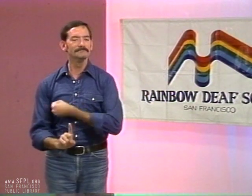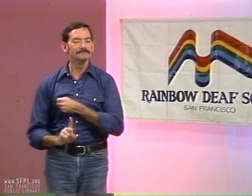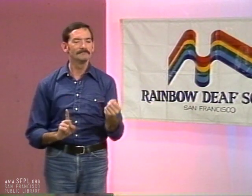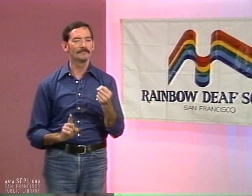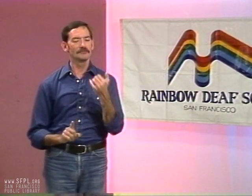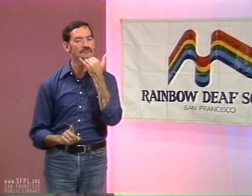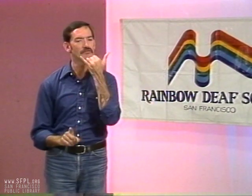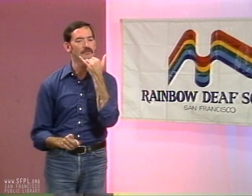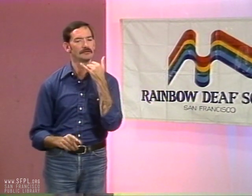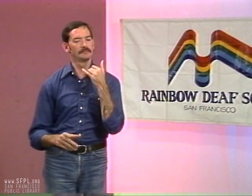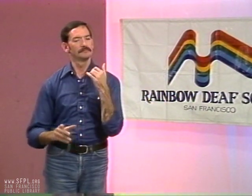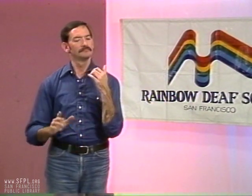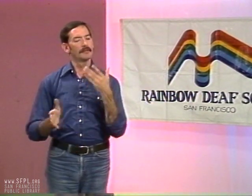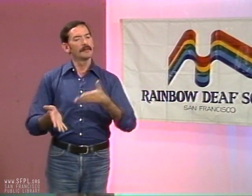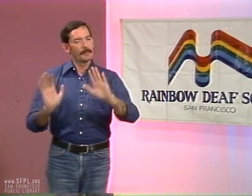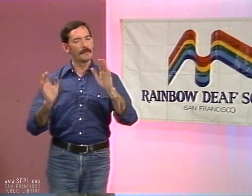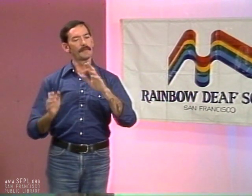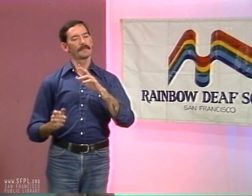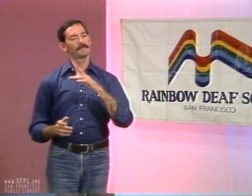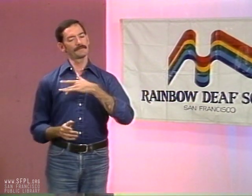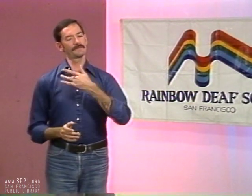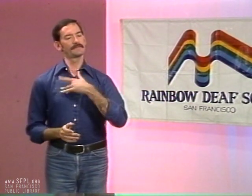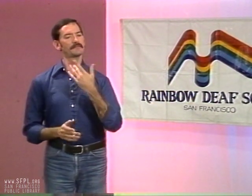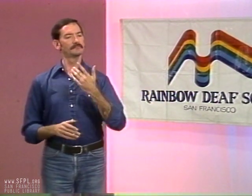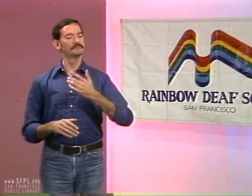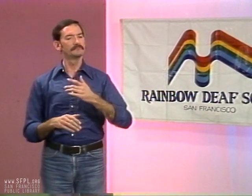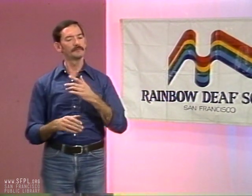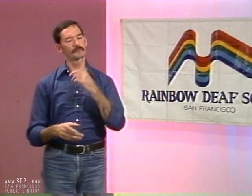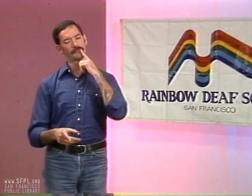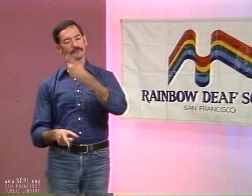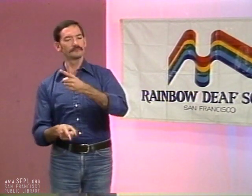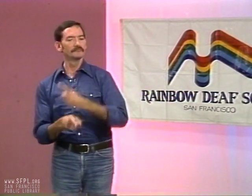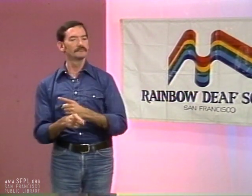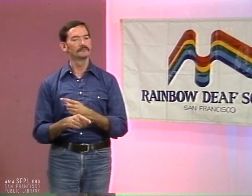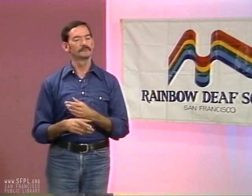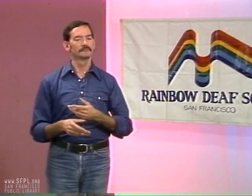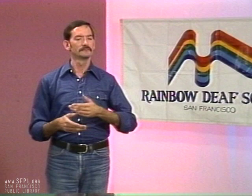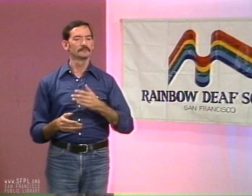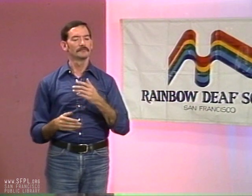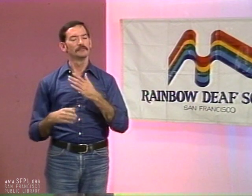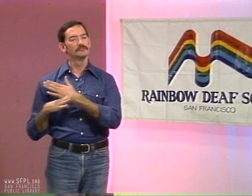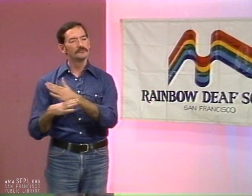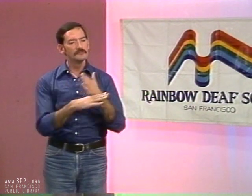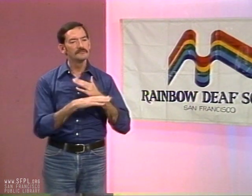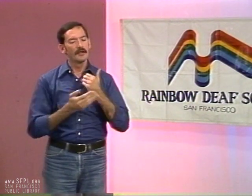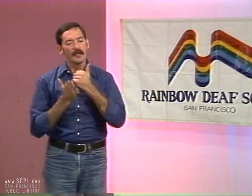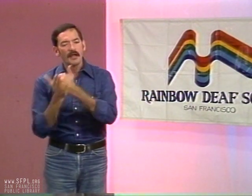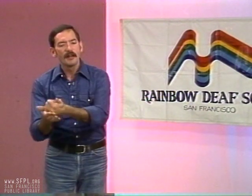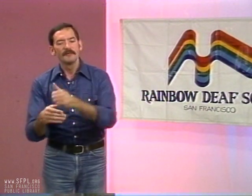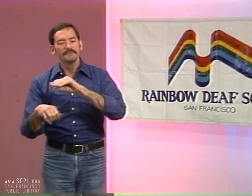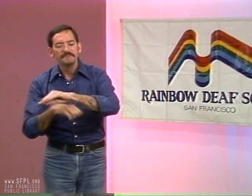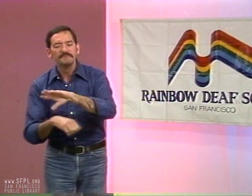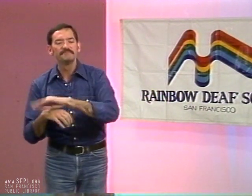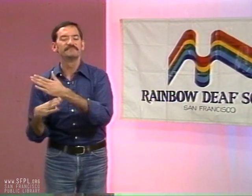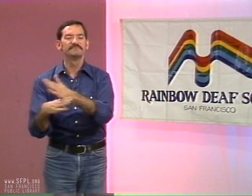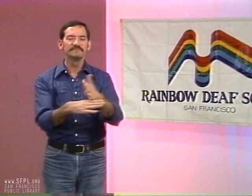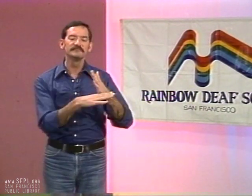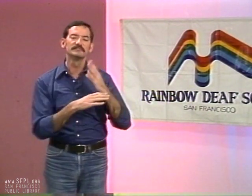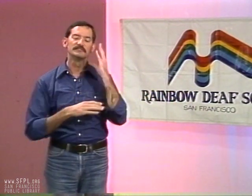to figure out who they are. They should let the students know it's all right. They should help them. Let them share their feelings with each